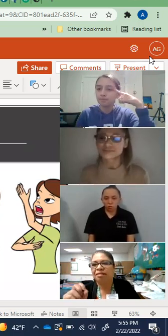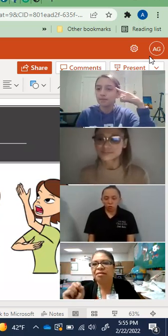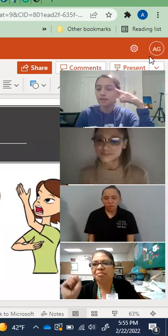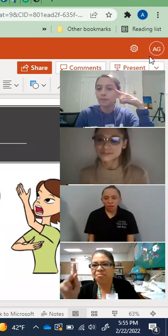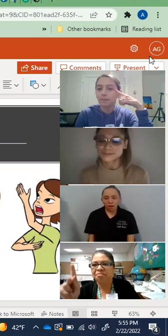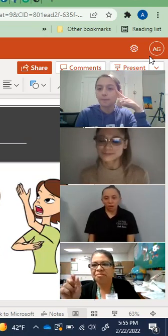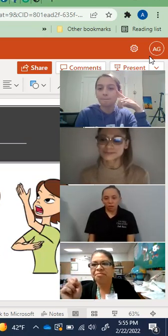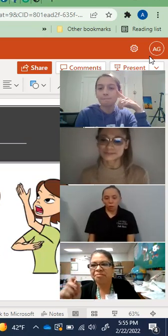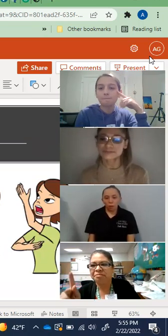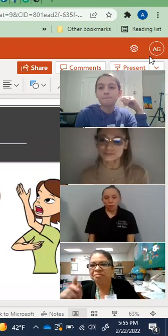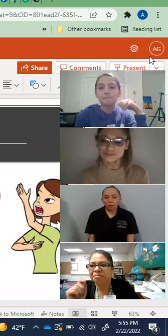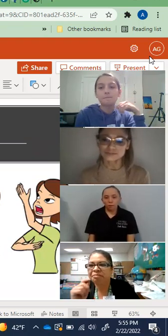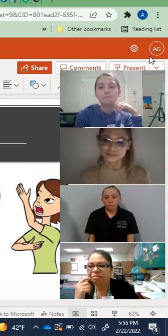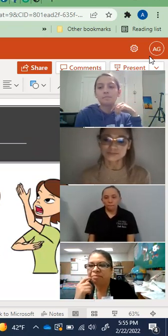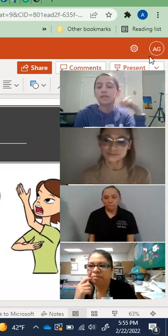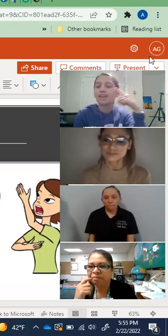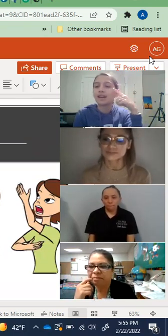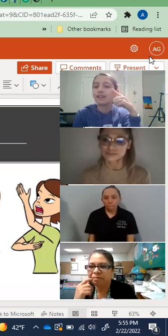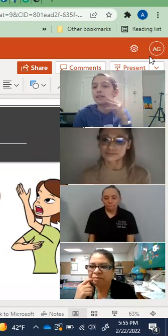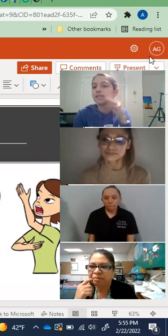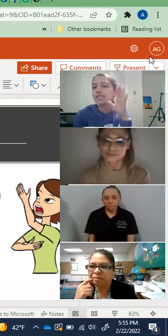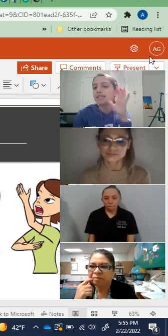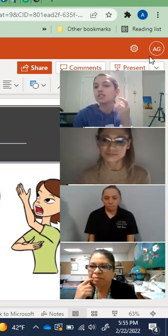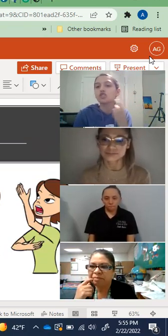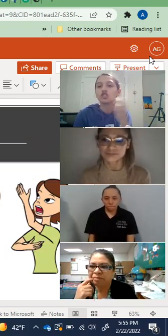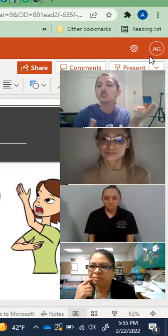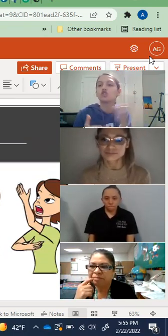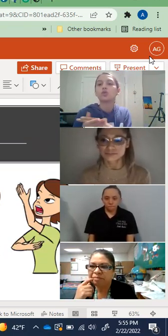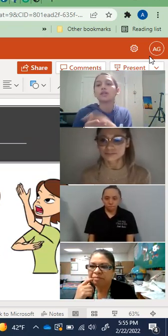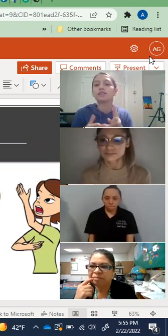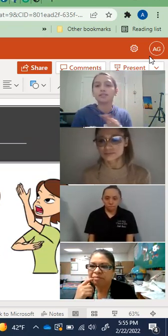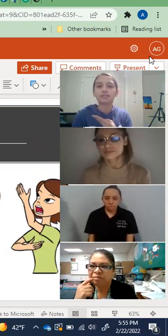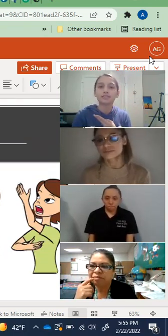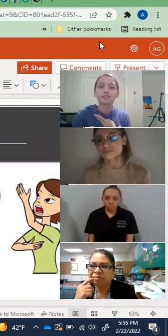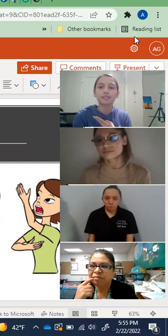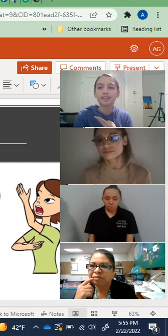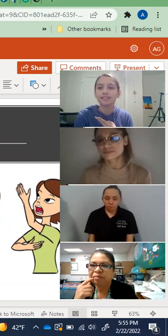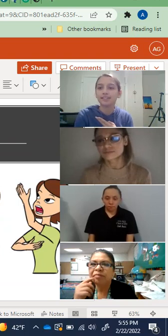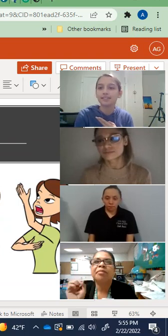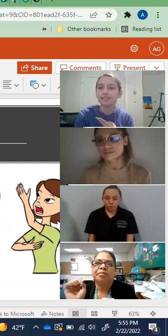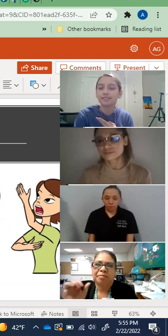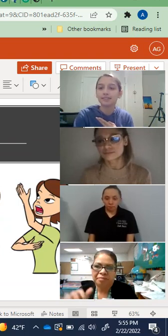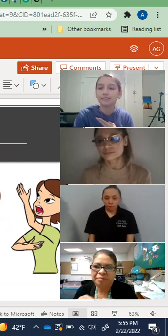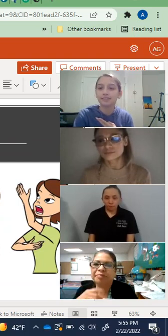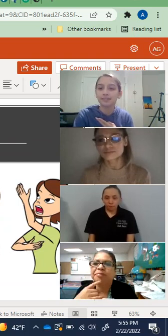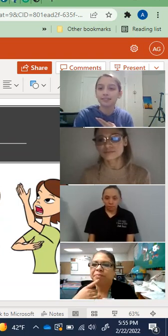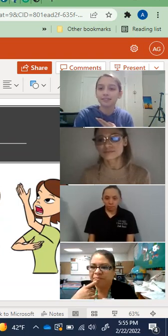You can sign it either of those ways. I think Miss Kaysen just joined us, I think.